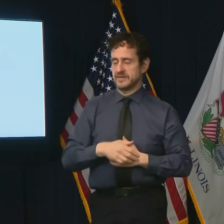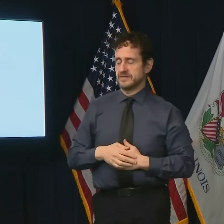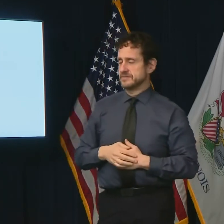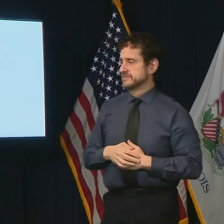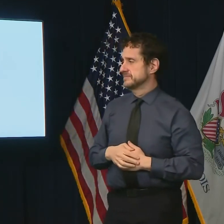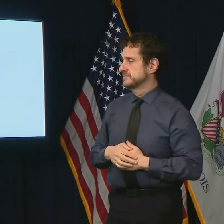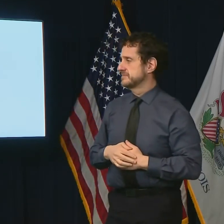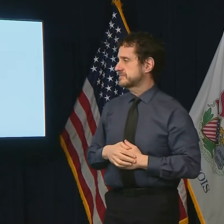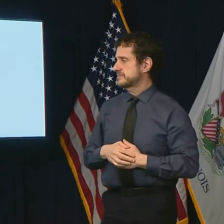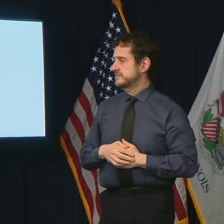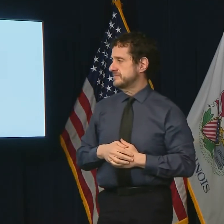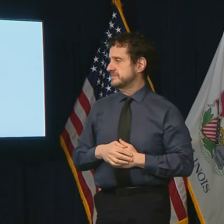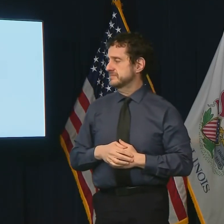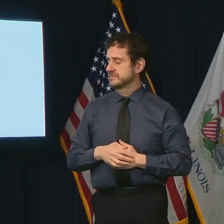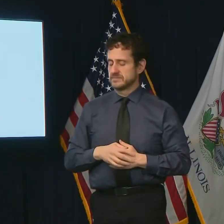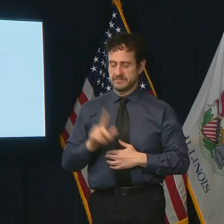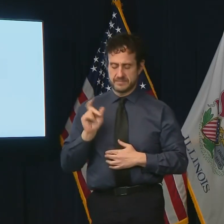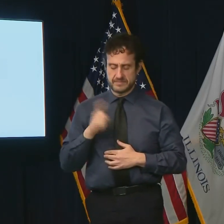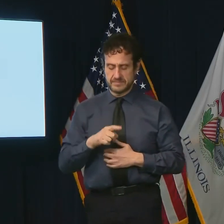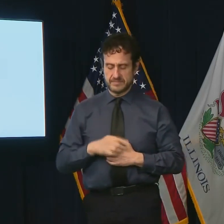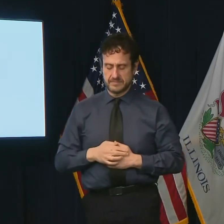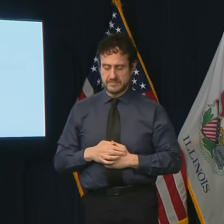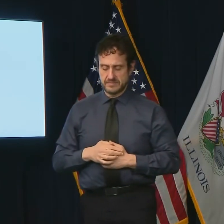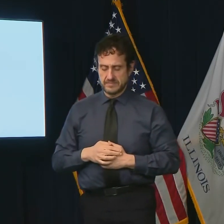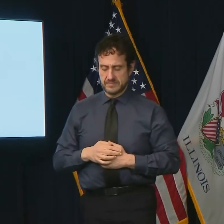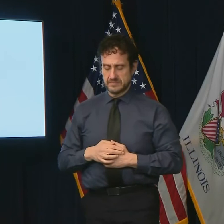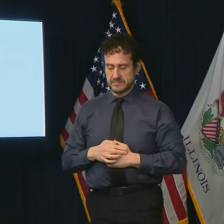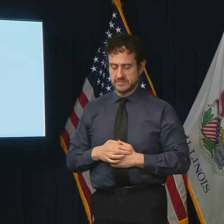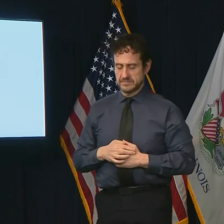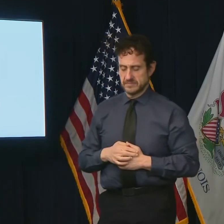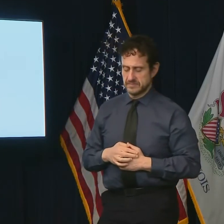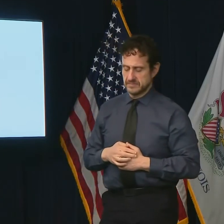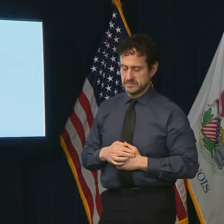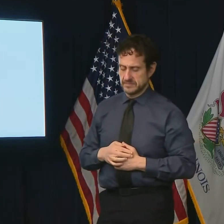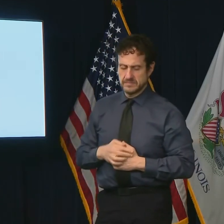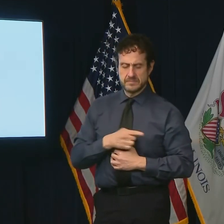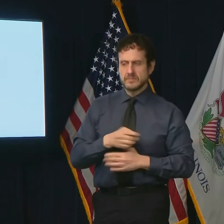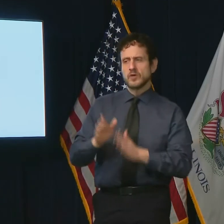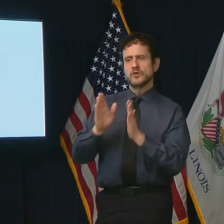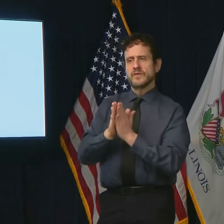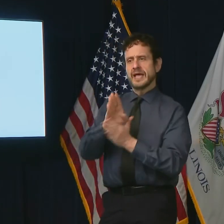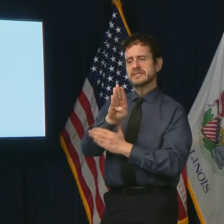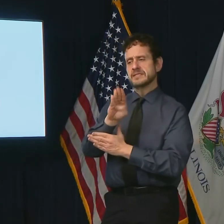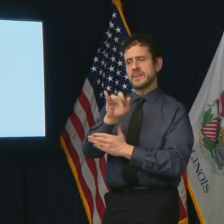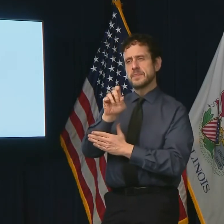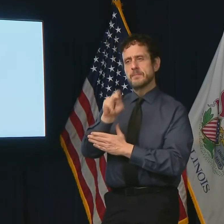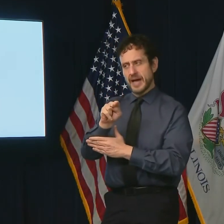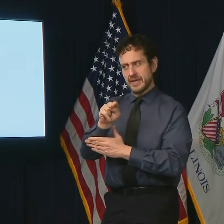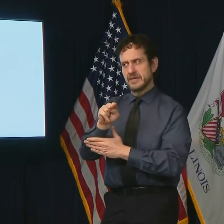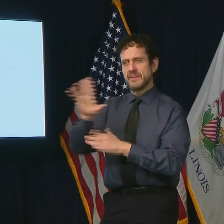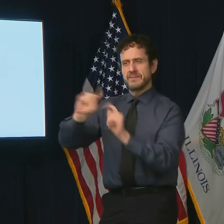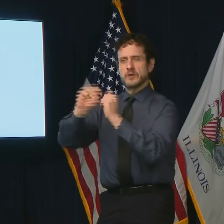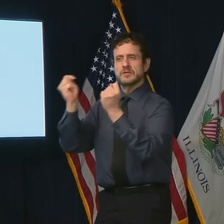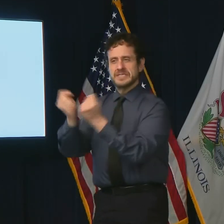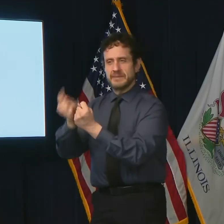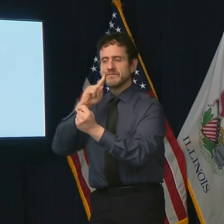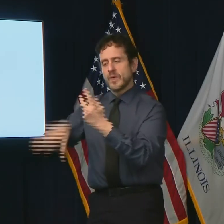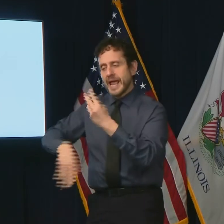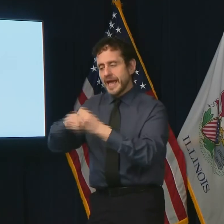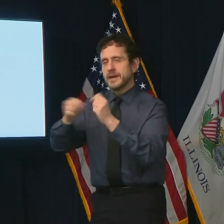first dose. Tony Arnold at WBEZ, besides asking the Biden transition team for an expansion in testing